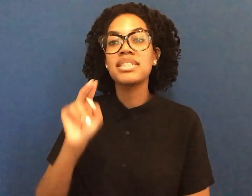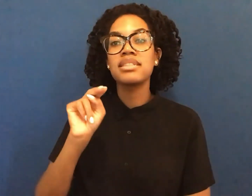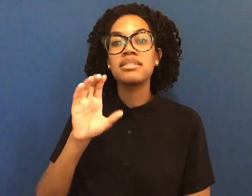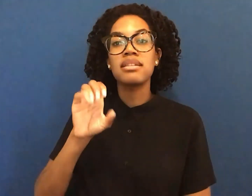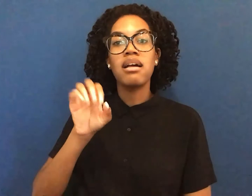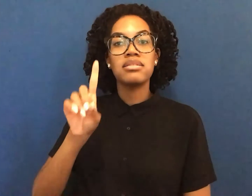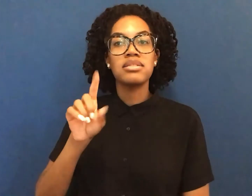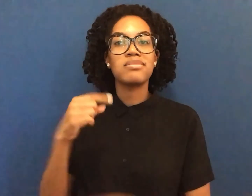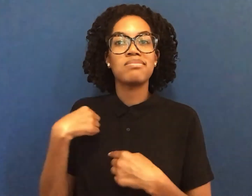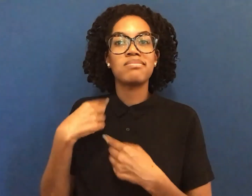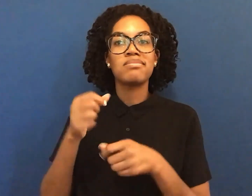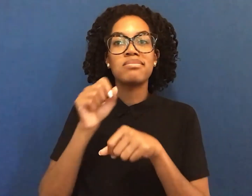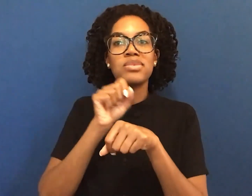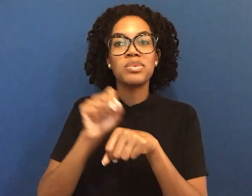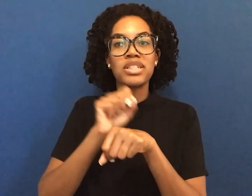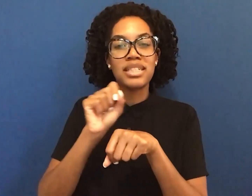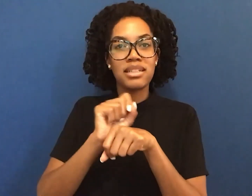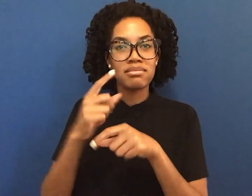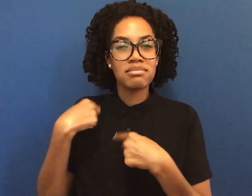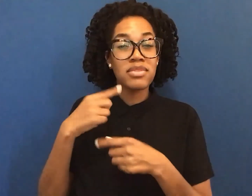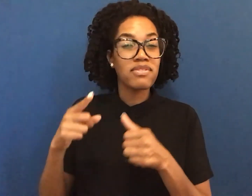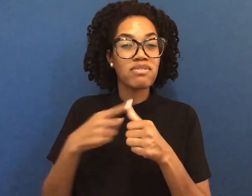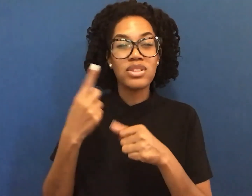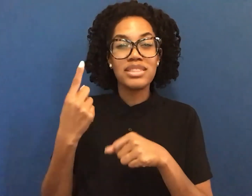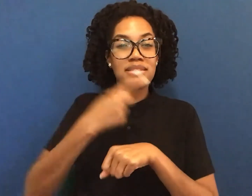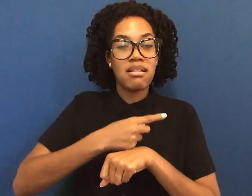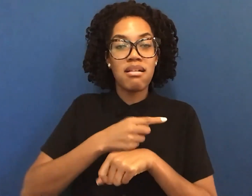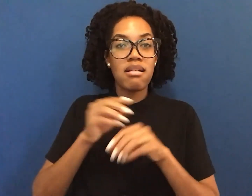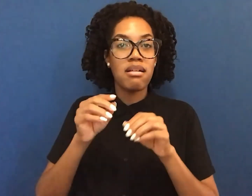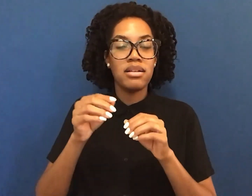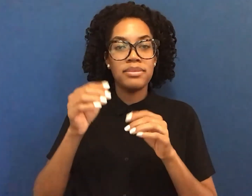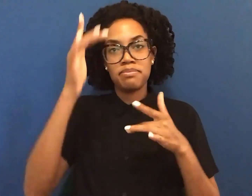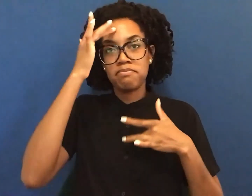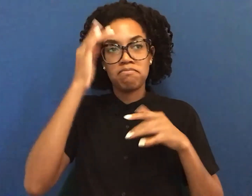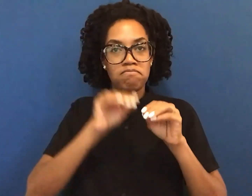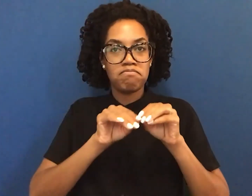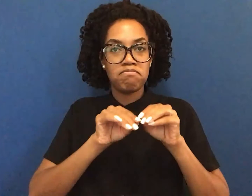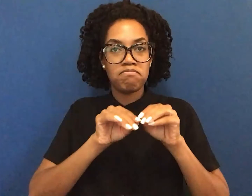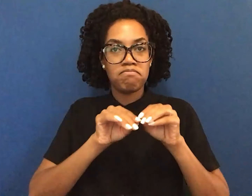the first days of the outbreak to bring about policy solutions that'll aid in the response.